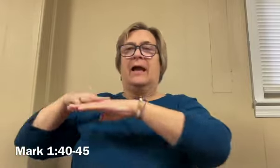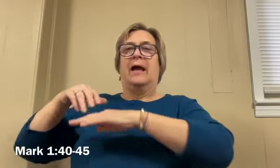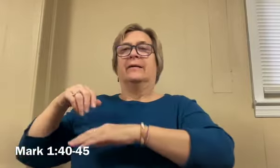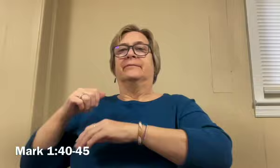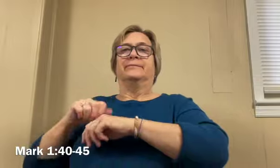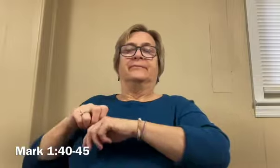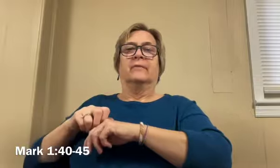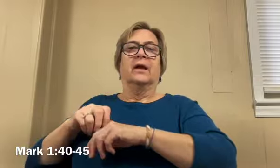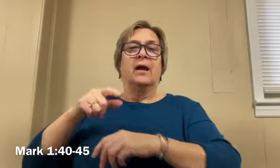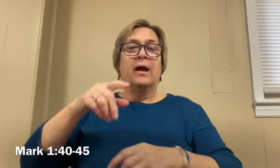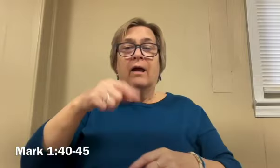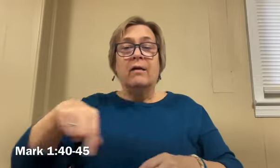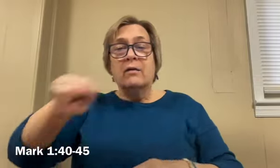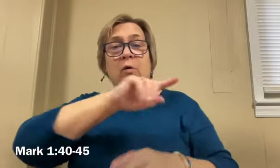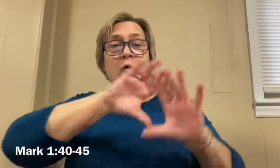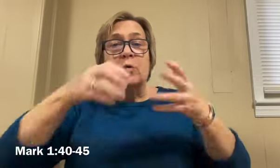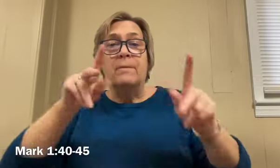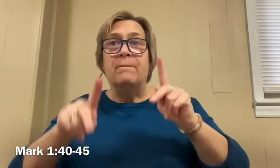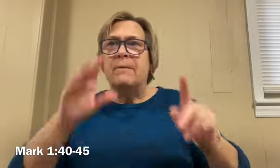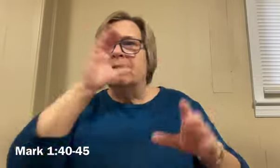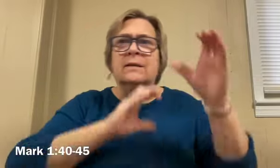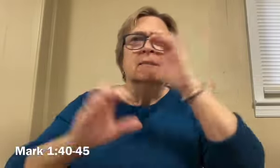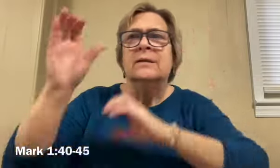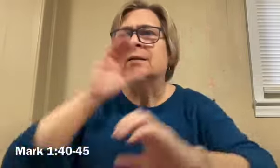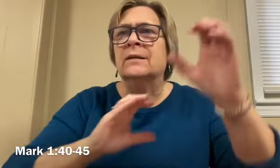him from everywhere.